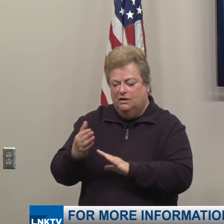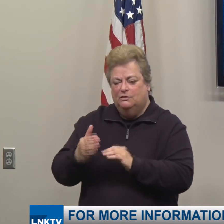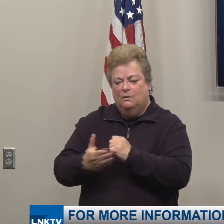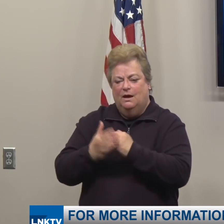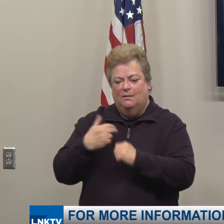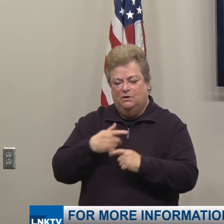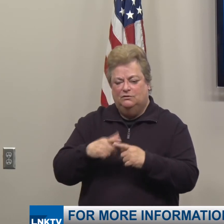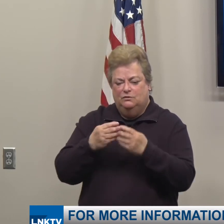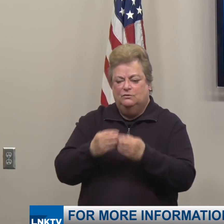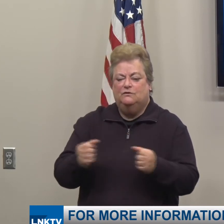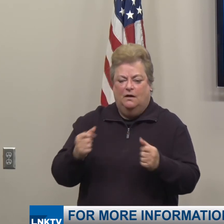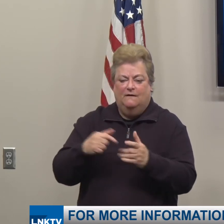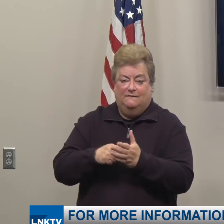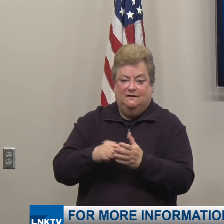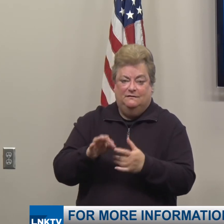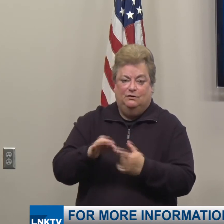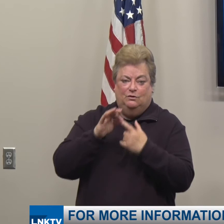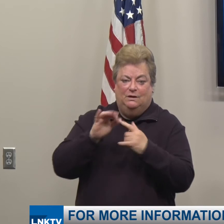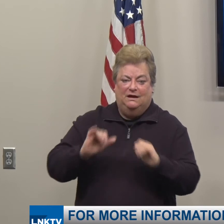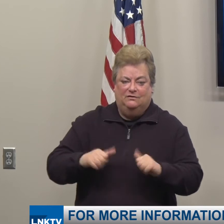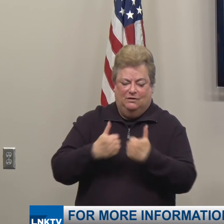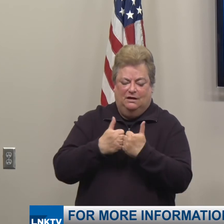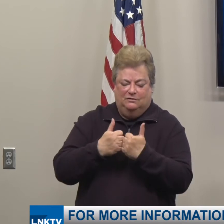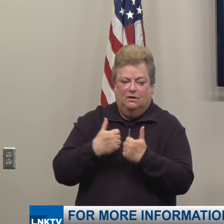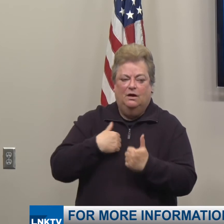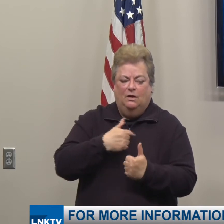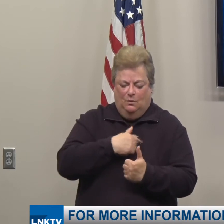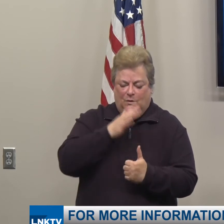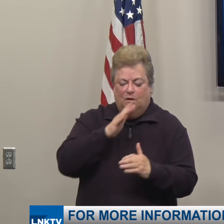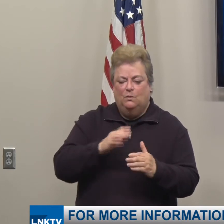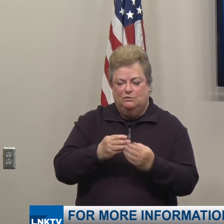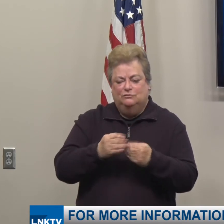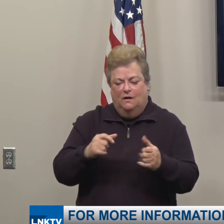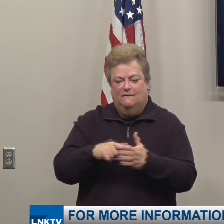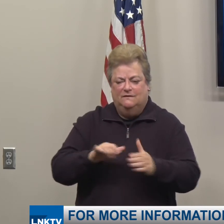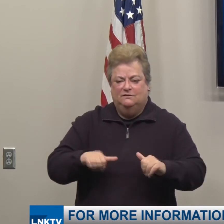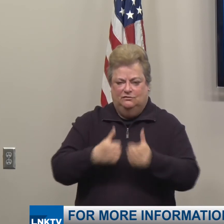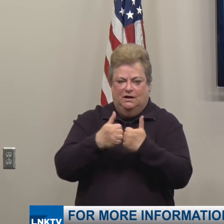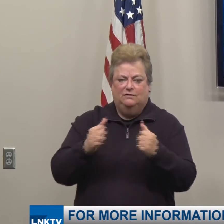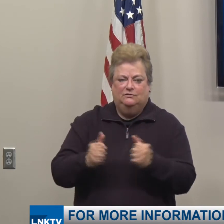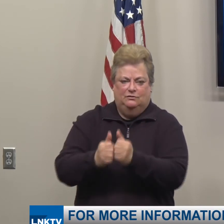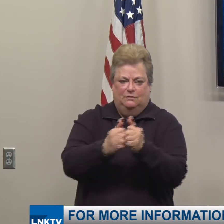solve this unique challenge. And we will solve this challenge together.